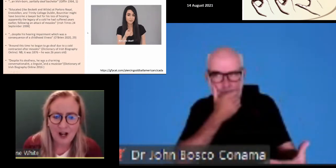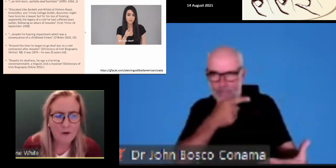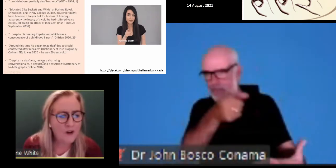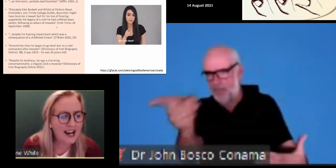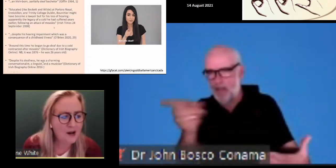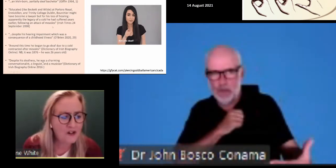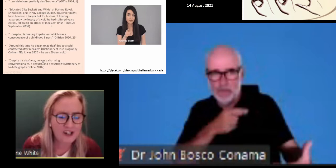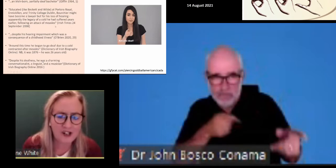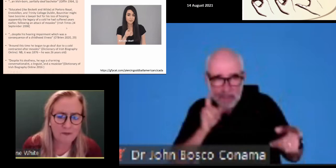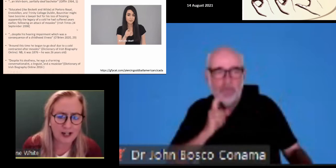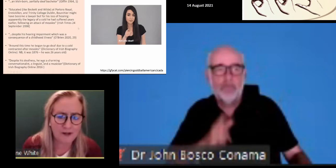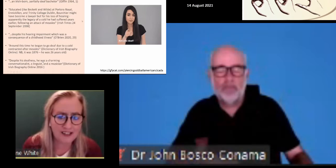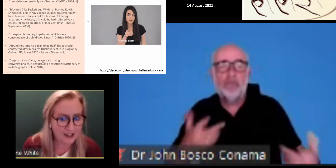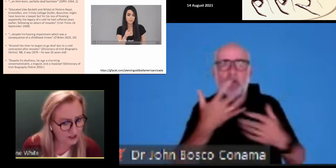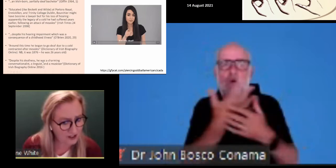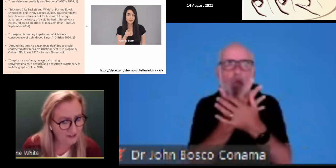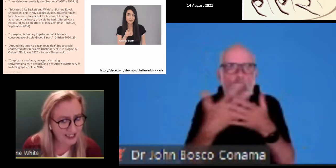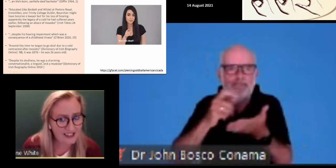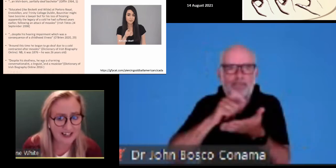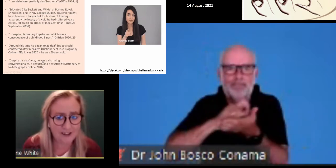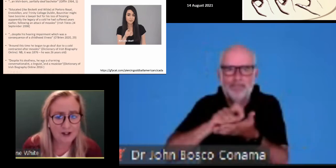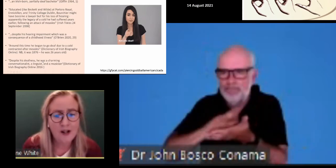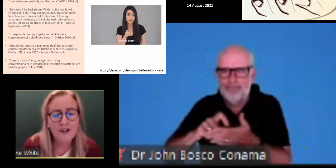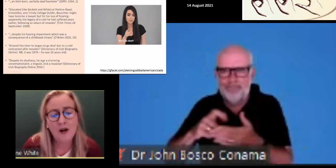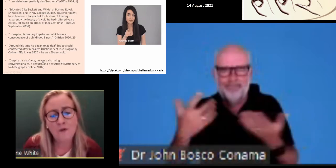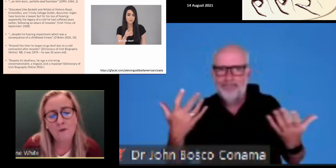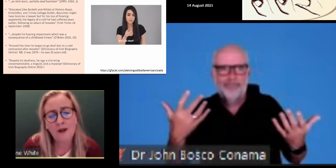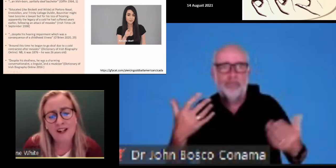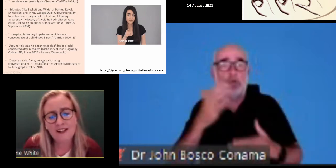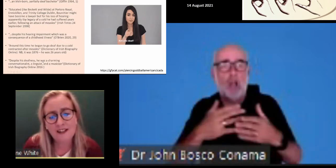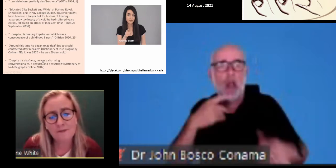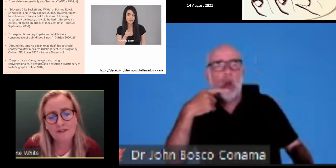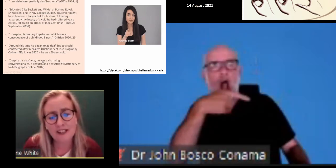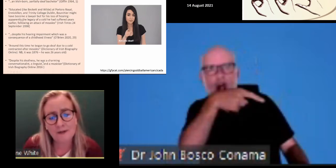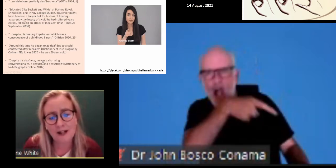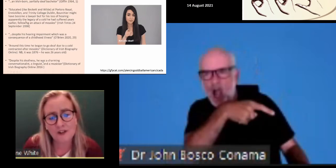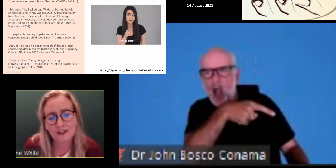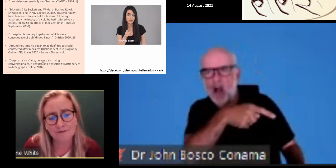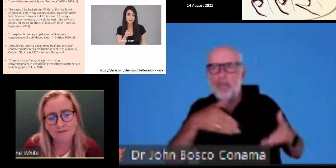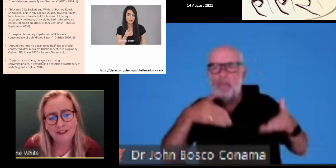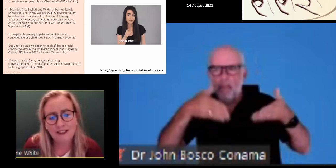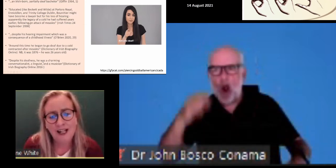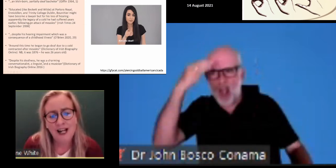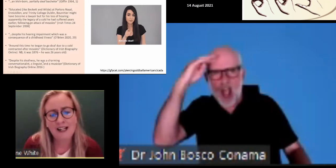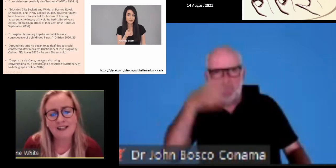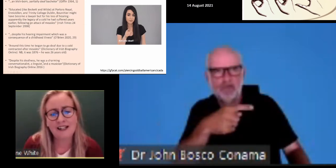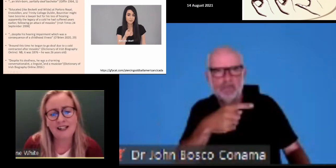And when I was reading up on him, it's like, was he really deaf? Now, many things have been written about him and said that